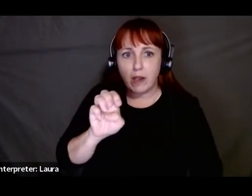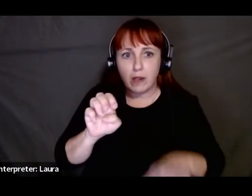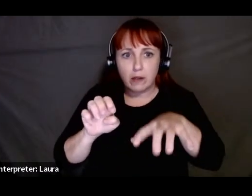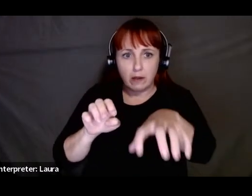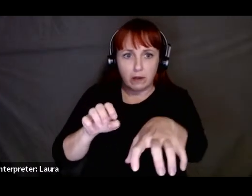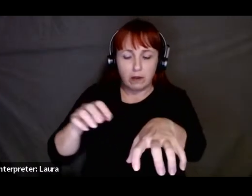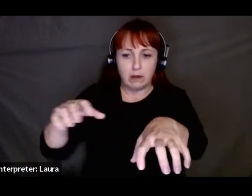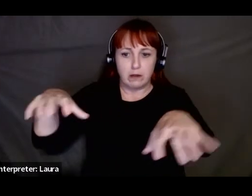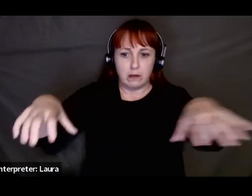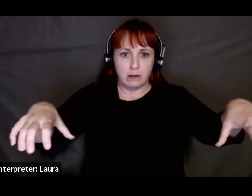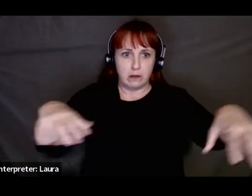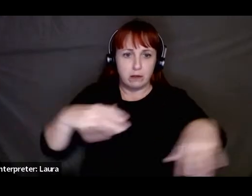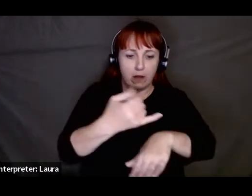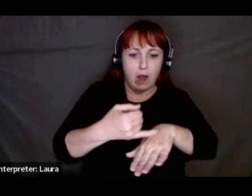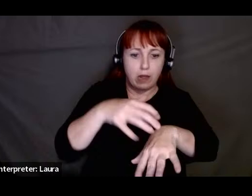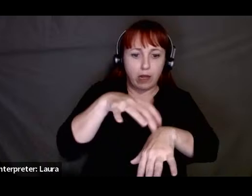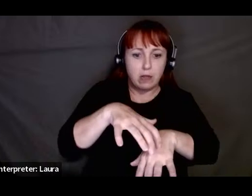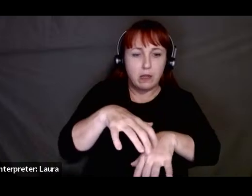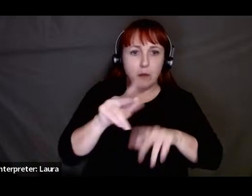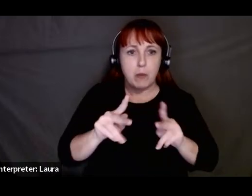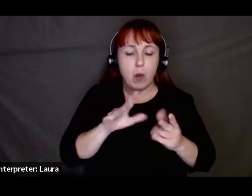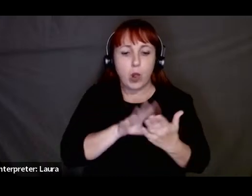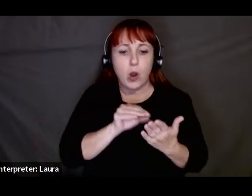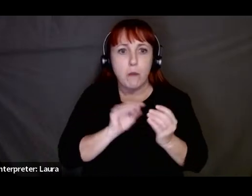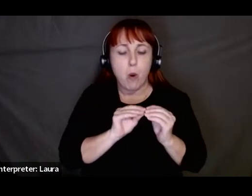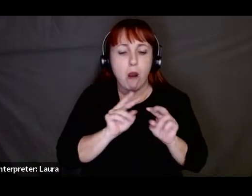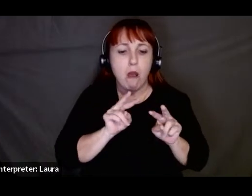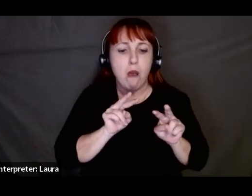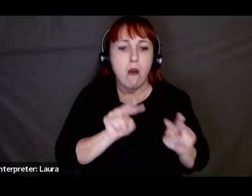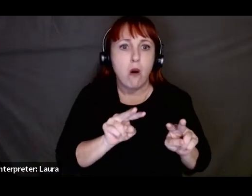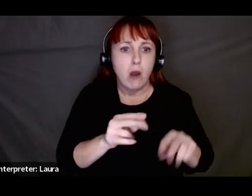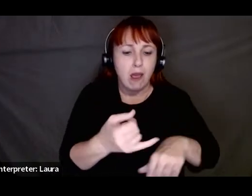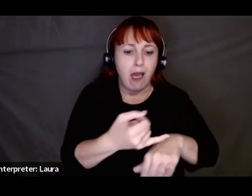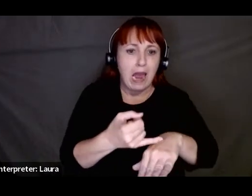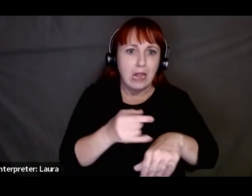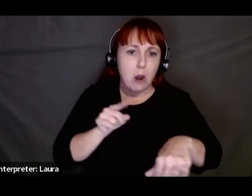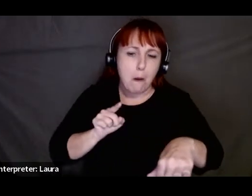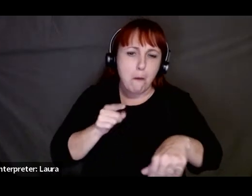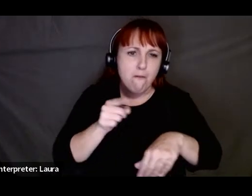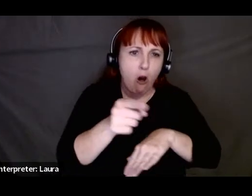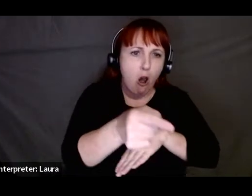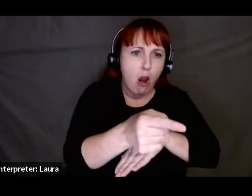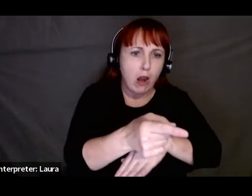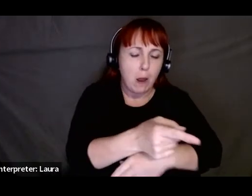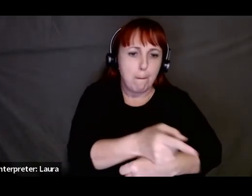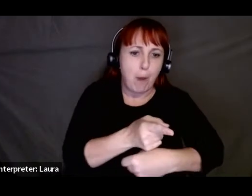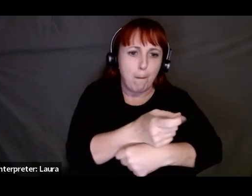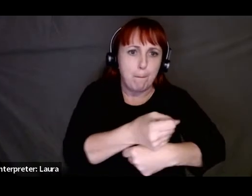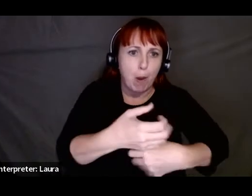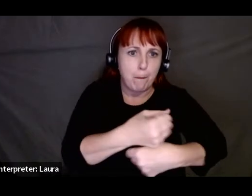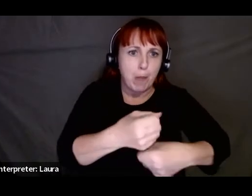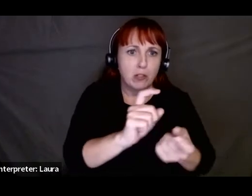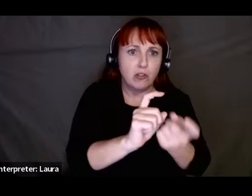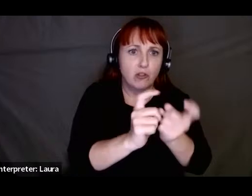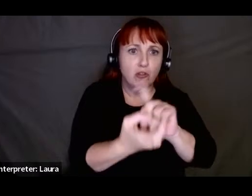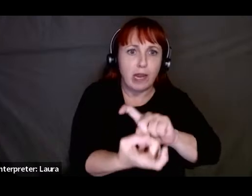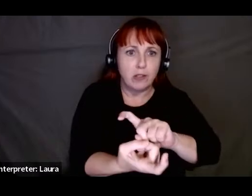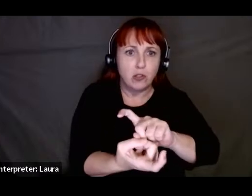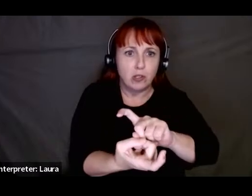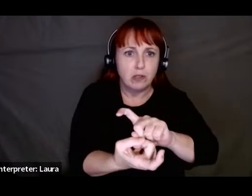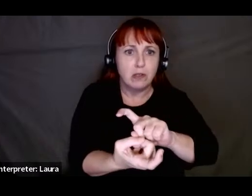Maui. But if people learn more about it, they got out there, they found out it was on that island. It changed, right? Now it's, you